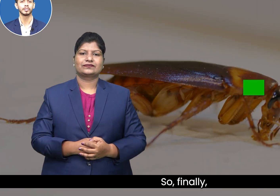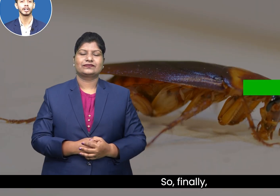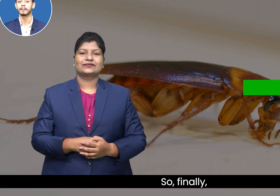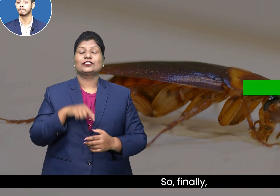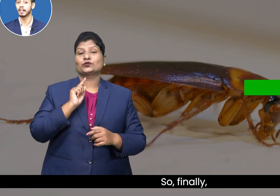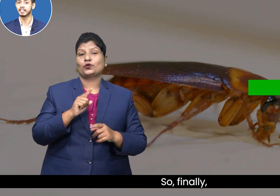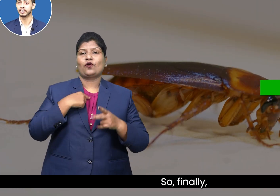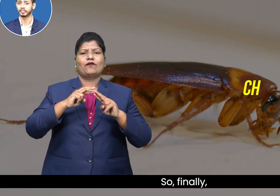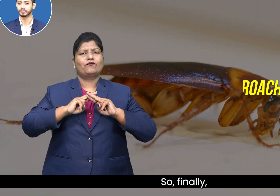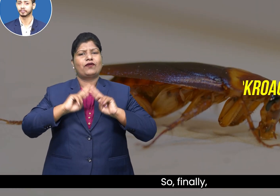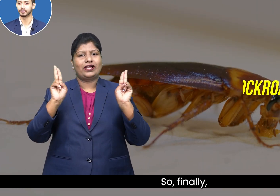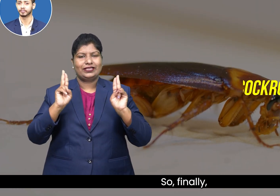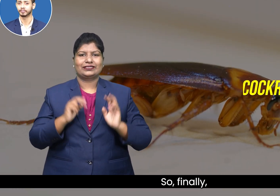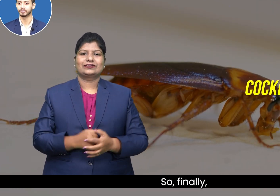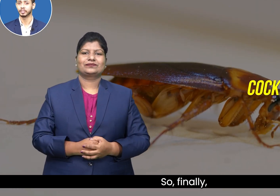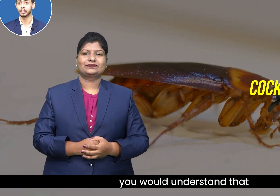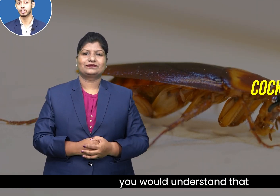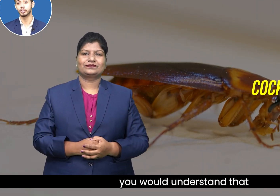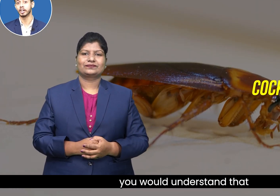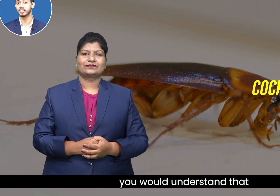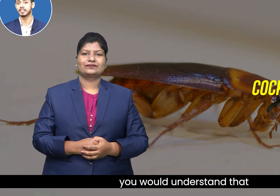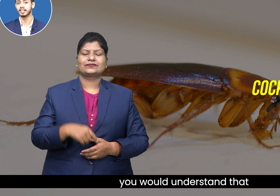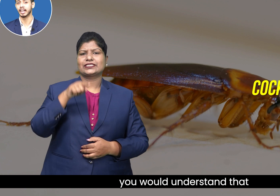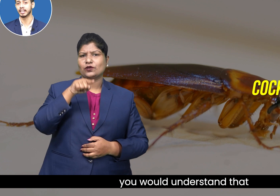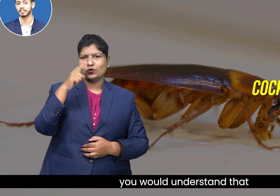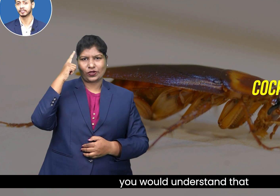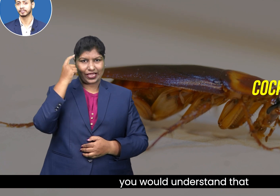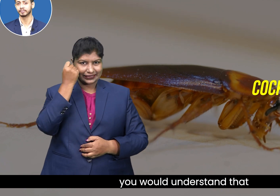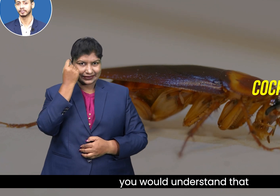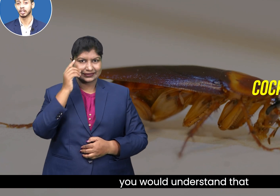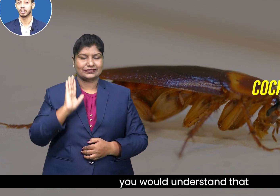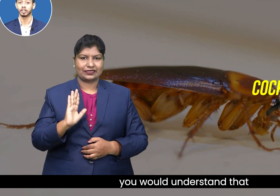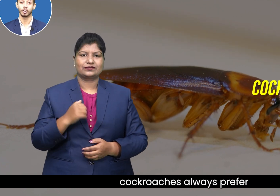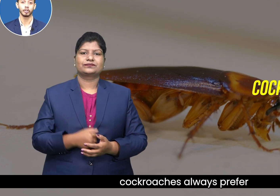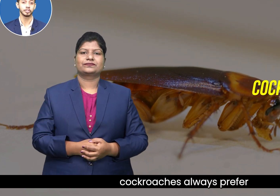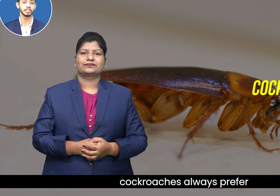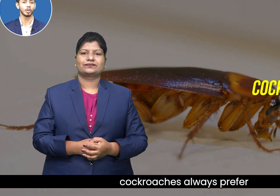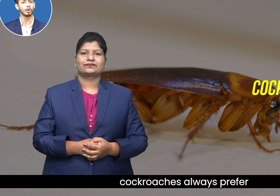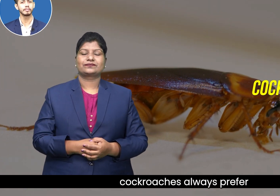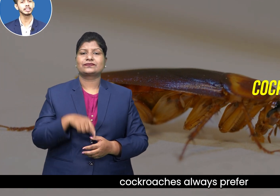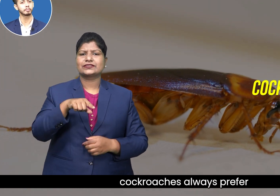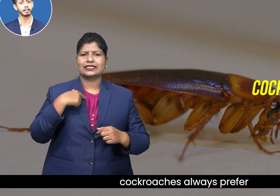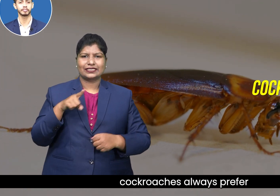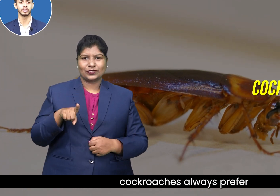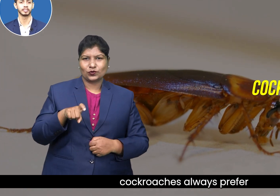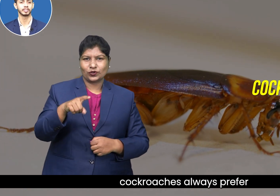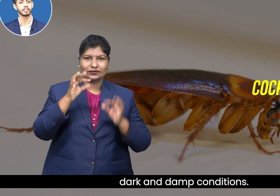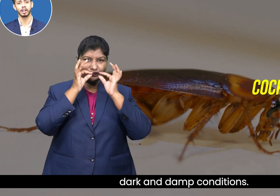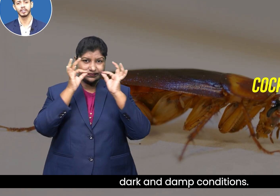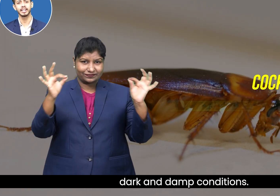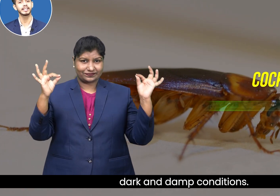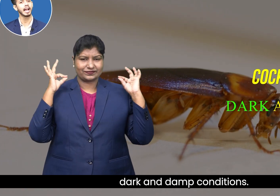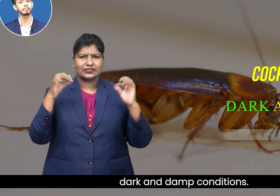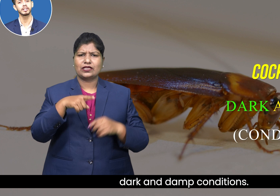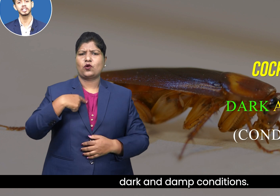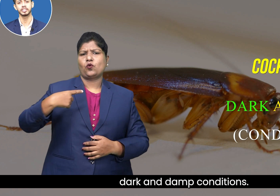So, finally, you would understand that cockroaches always prefer